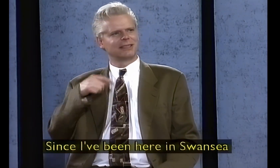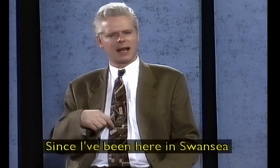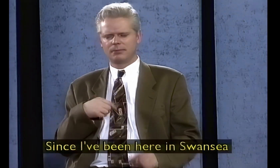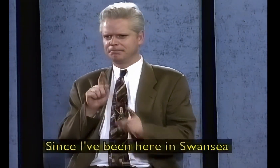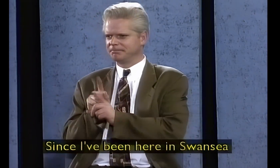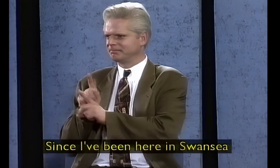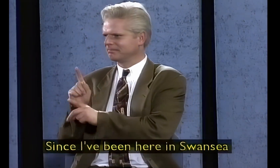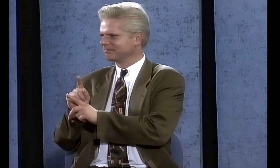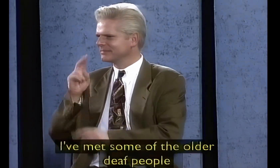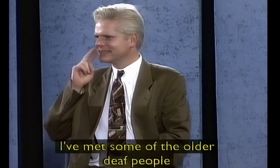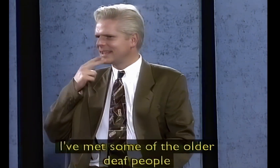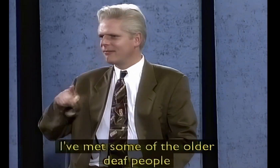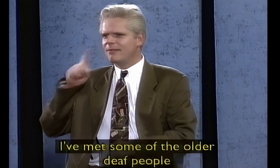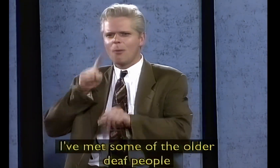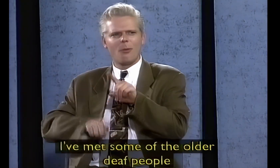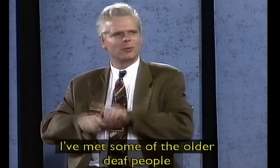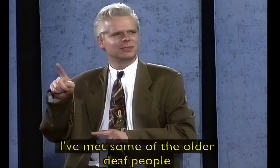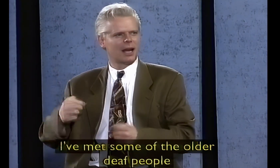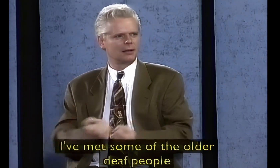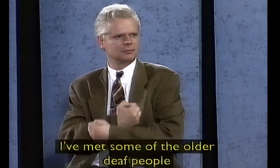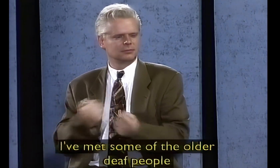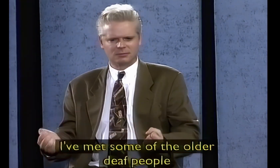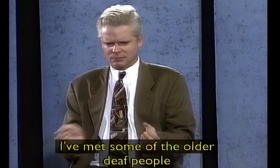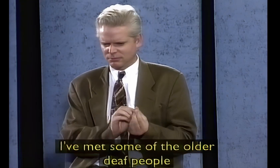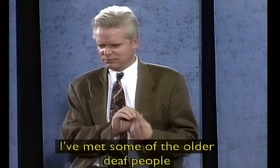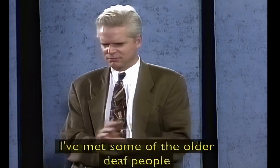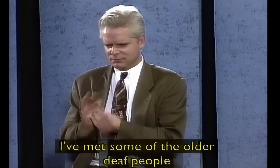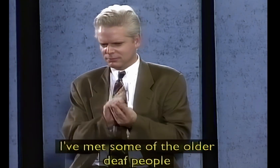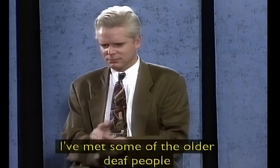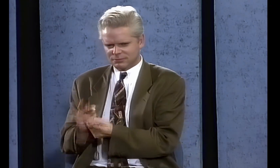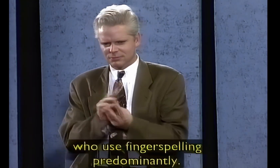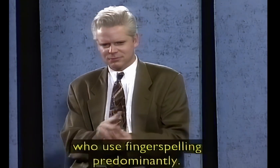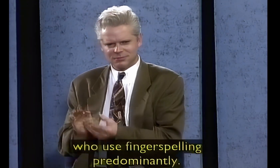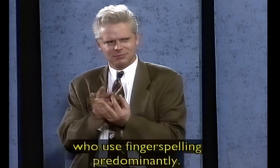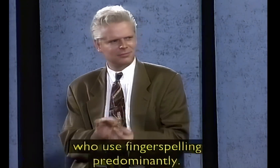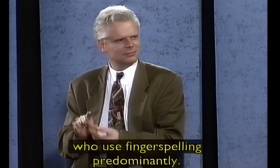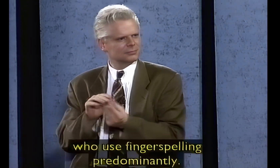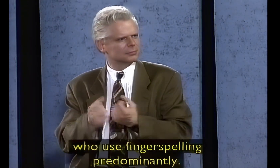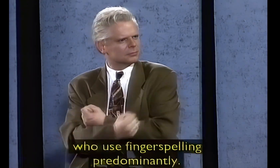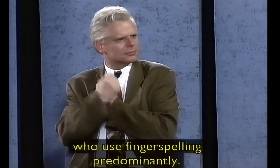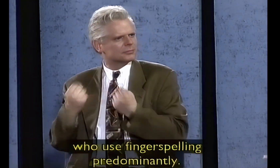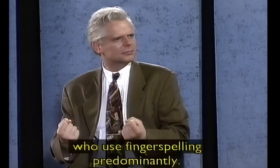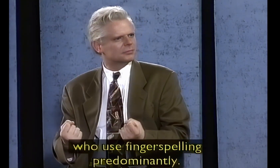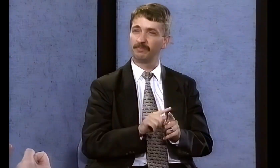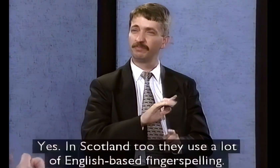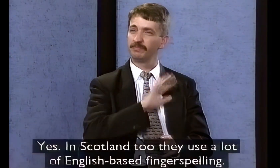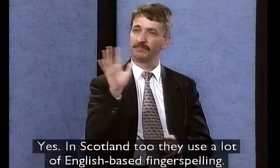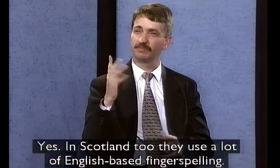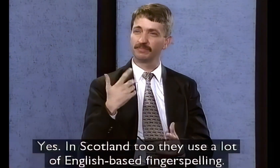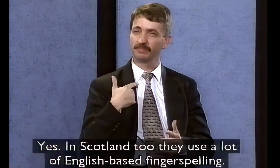Since I've been here in Swansea, I've met some of the older deaf people here who use fingerspelling predominantly. Yeah, it's the